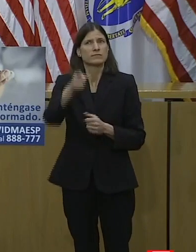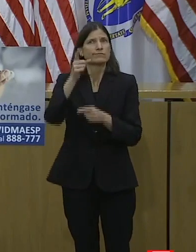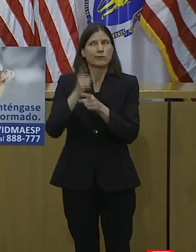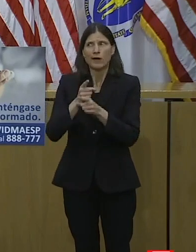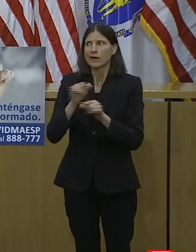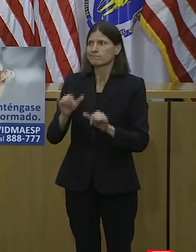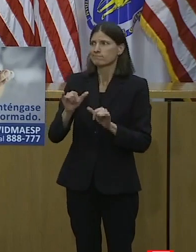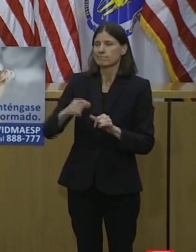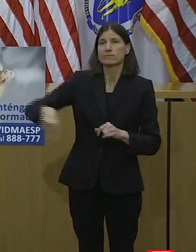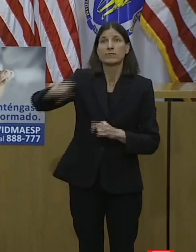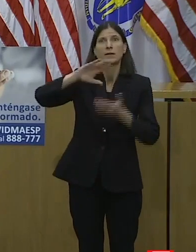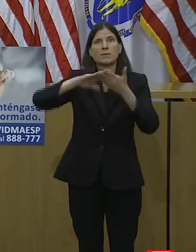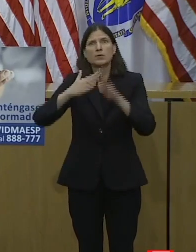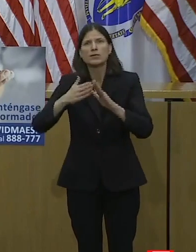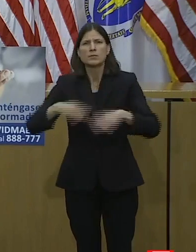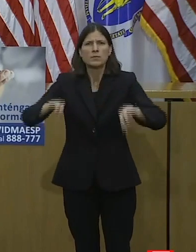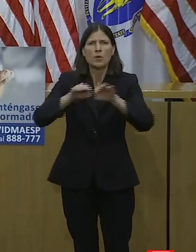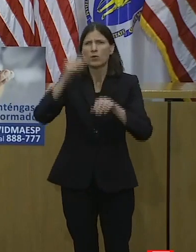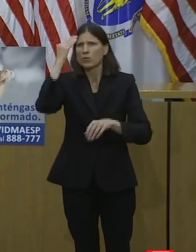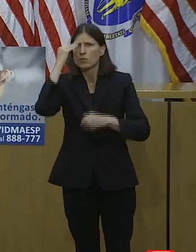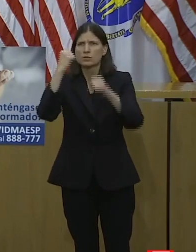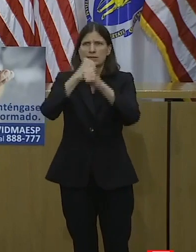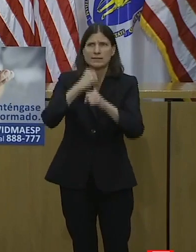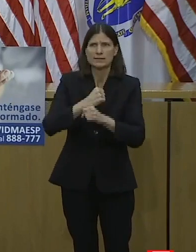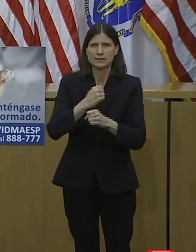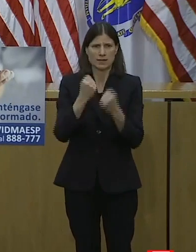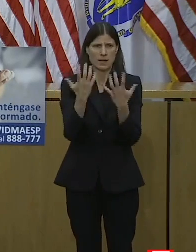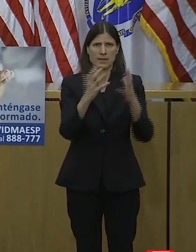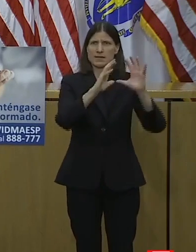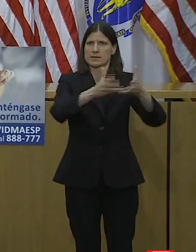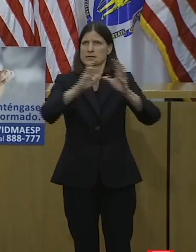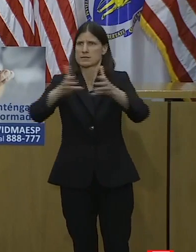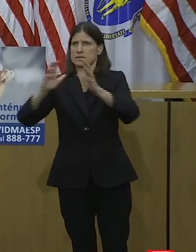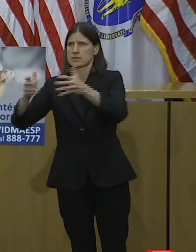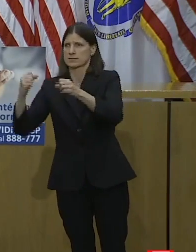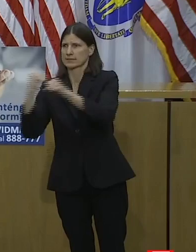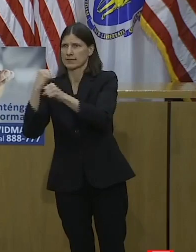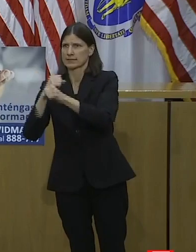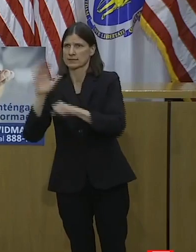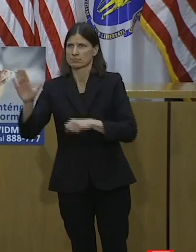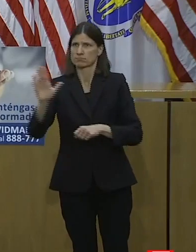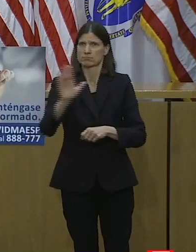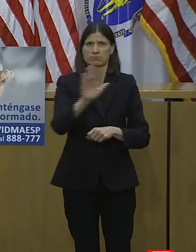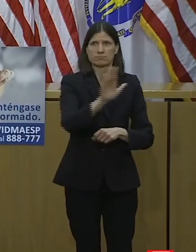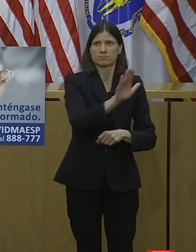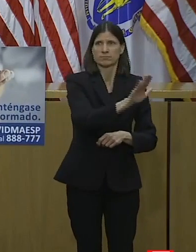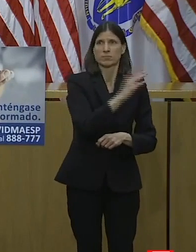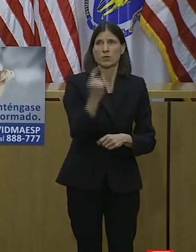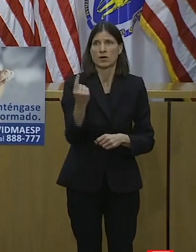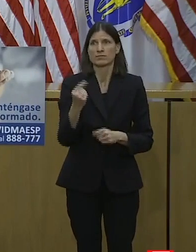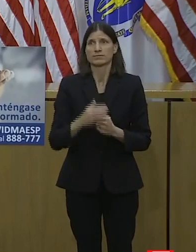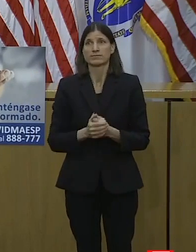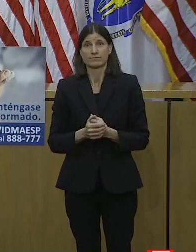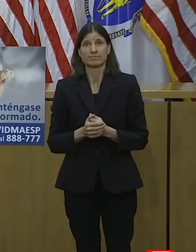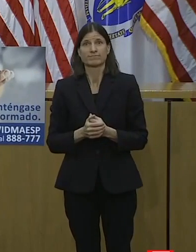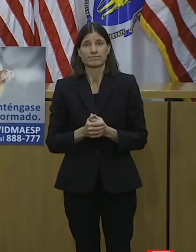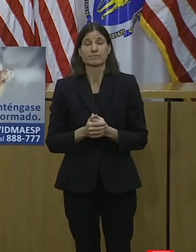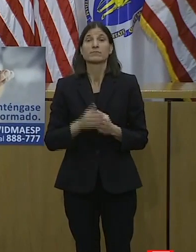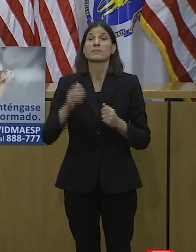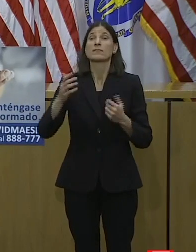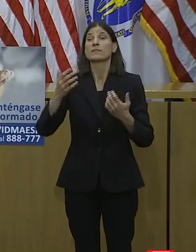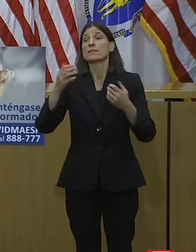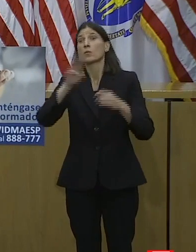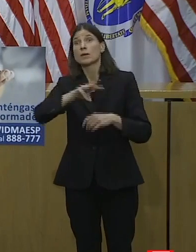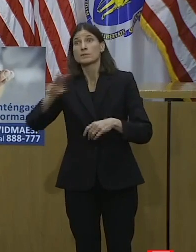cumulative data on positive cases and deaths at nursing homes and other long-term care facilities, and the number of facilities with